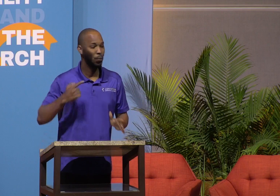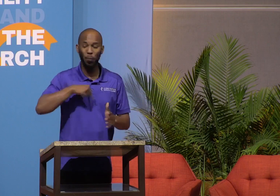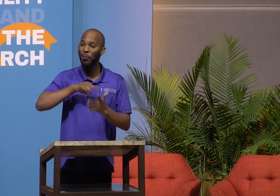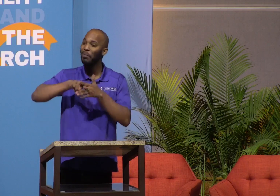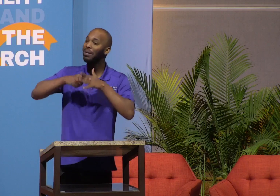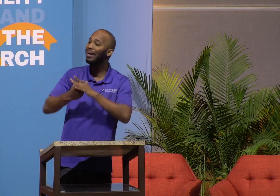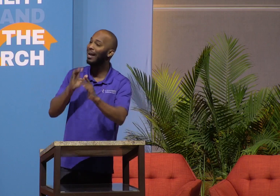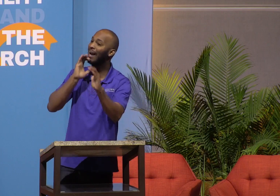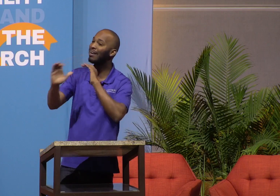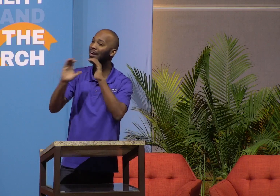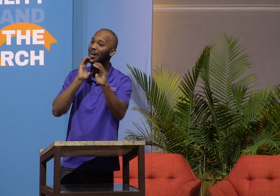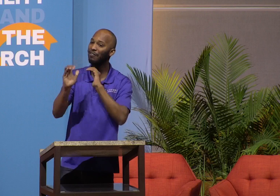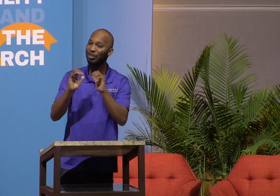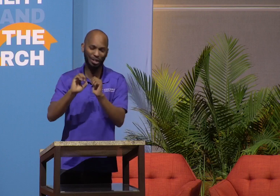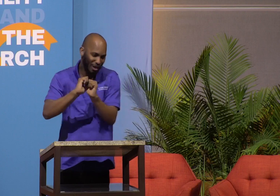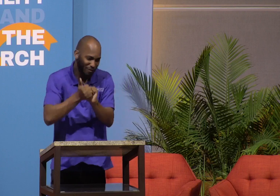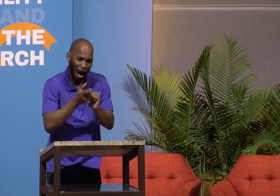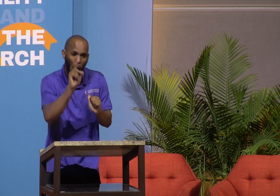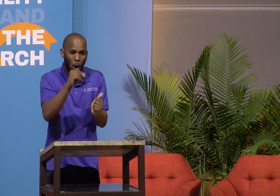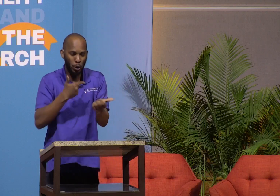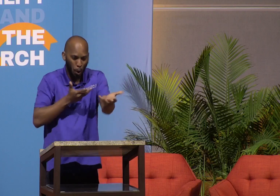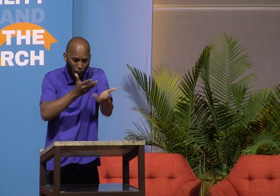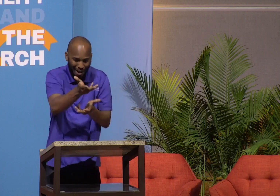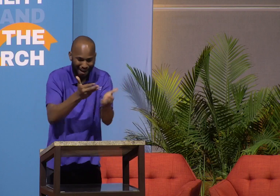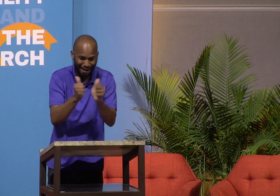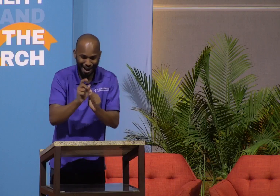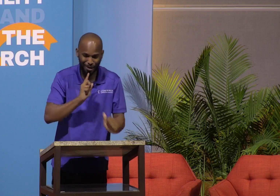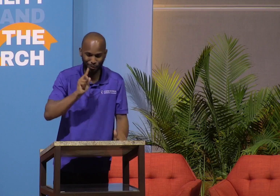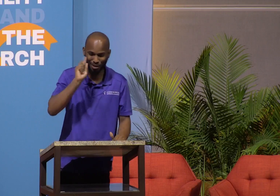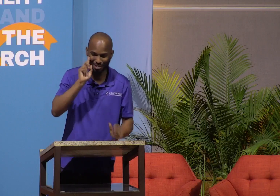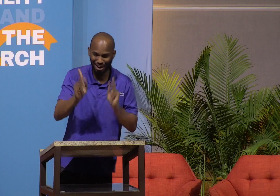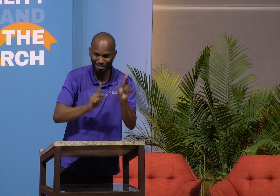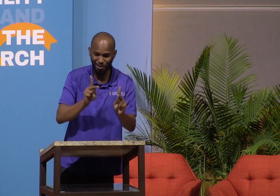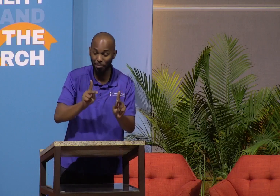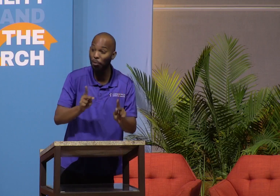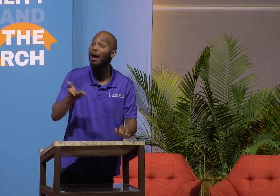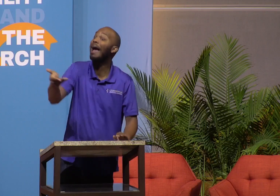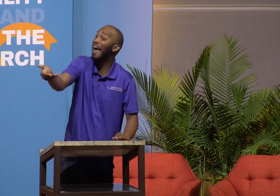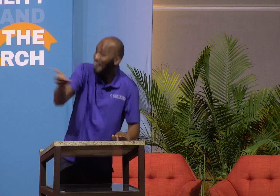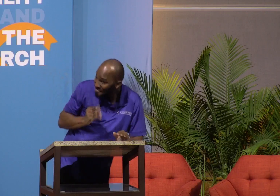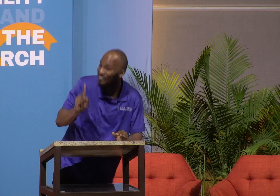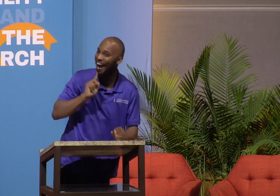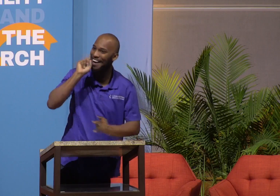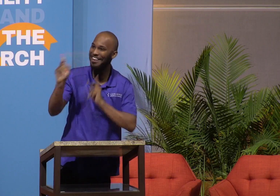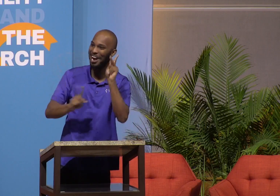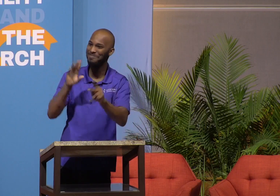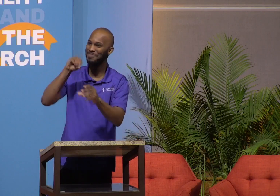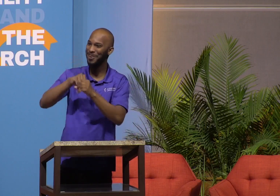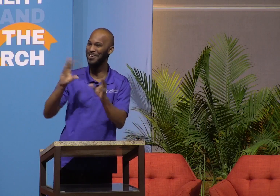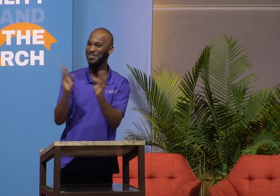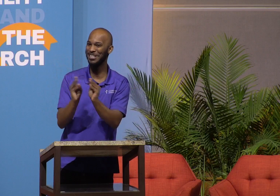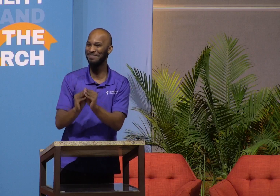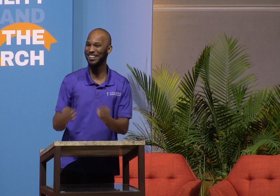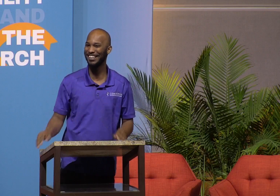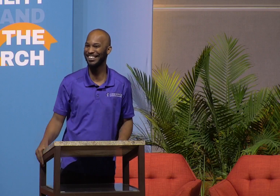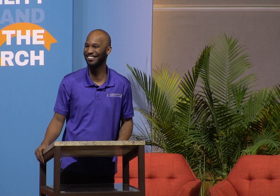table. To initiate these conversations and how we can have dialogues with people who are